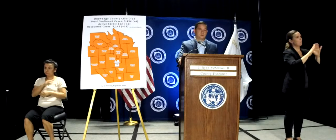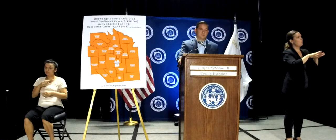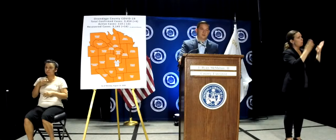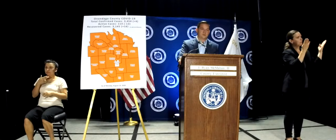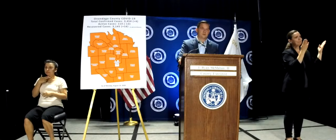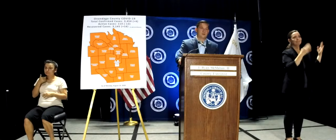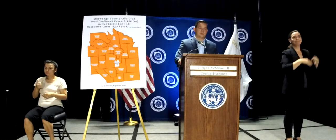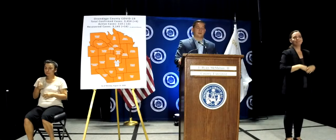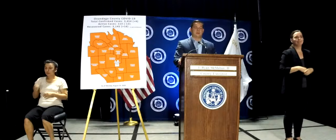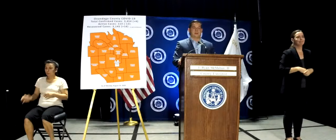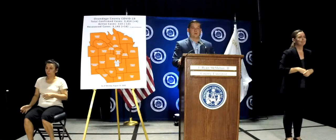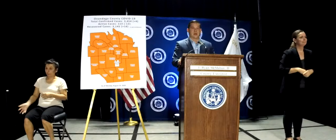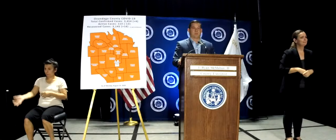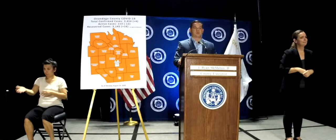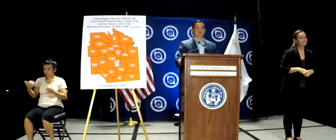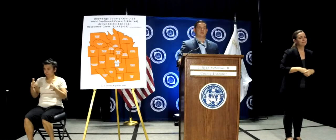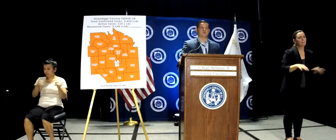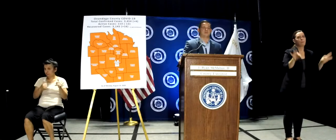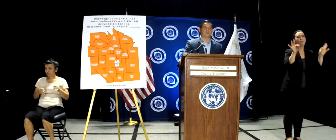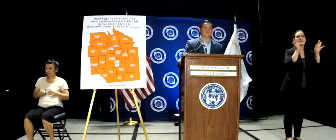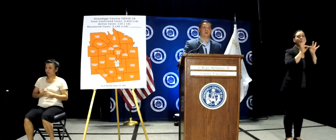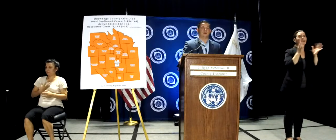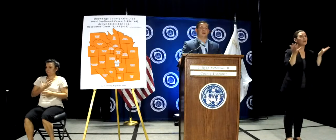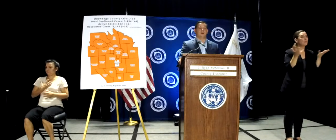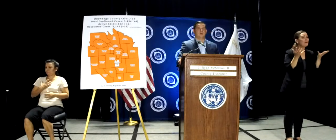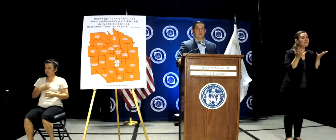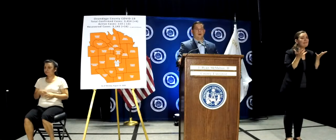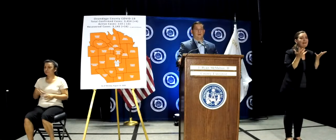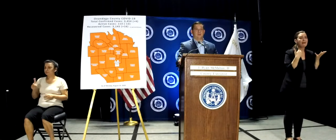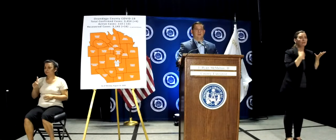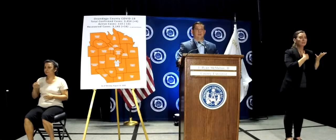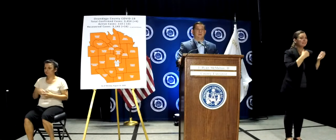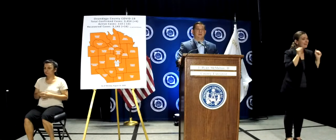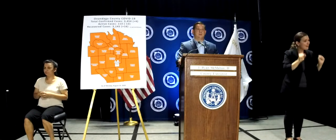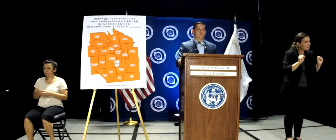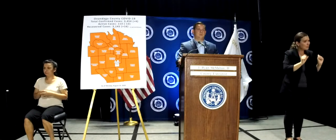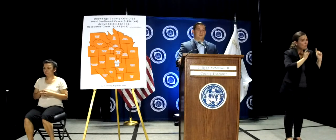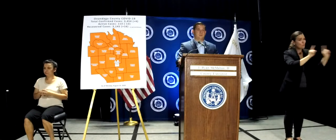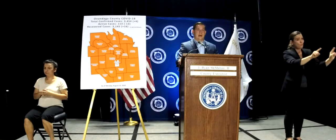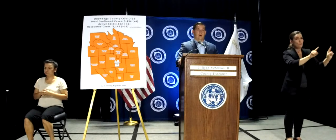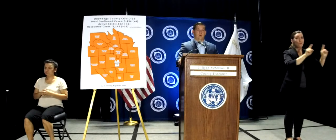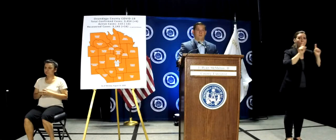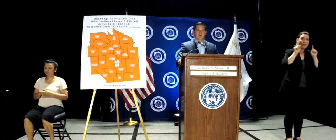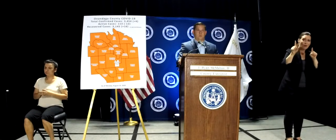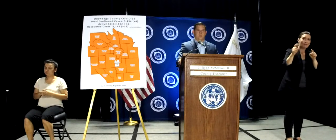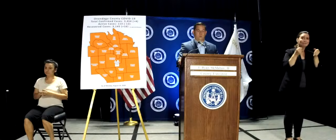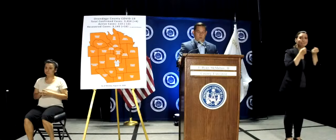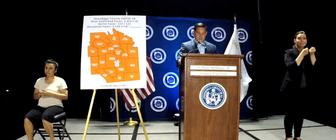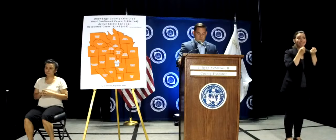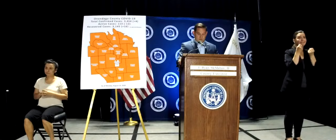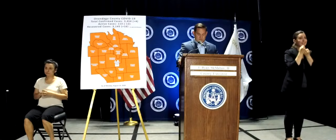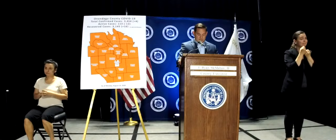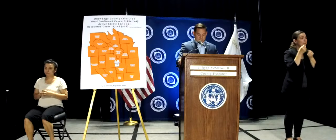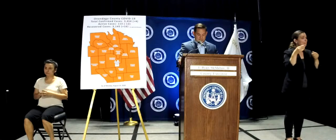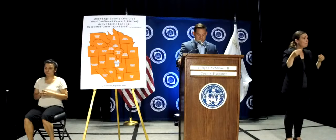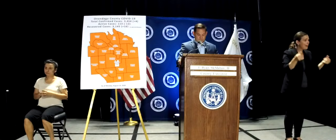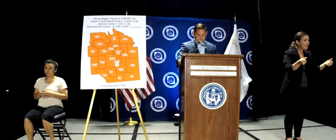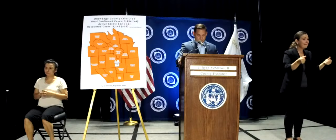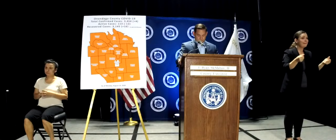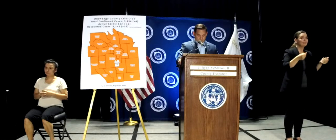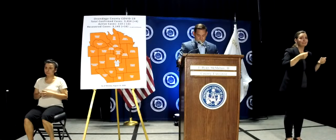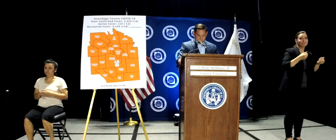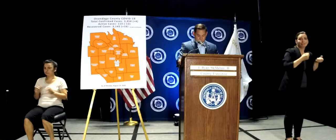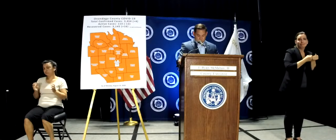low as it is, that they get those opportunities, even if they are limited now compared to where they were in